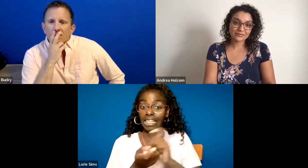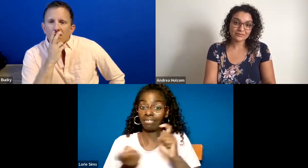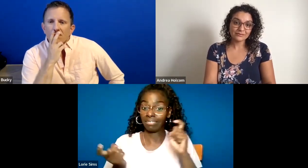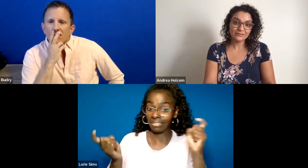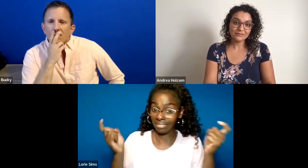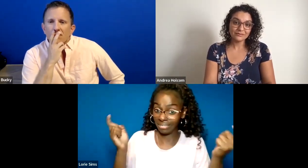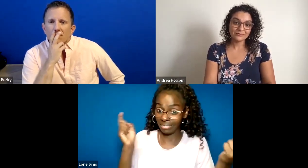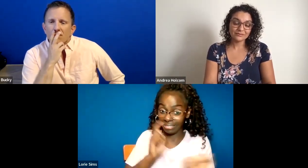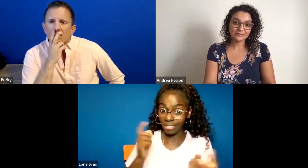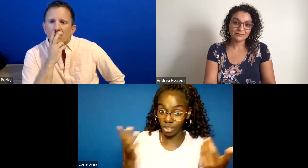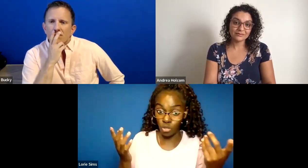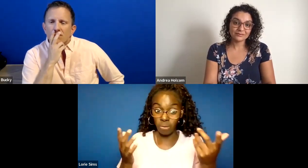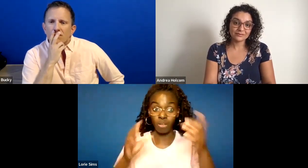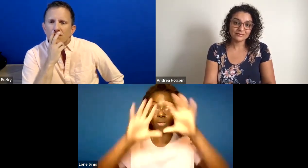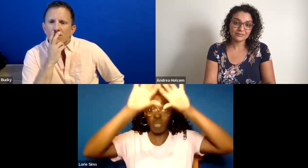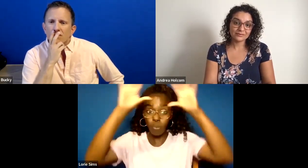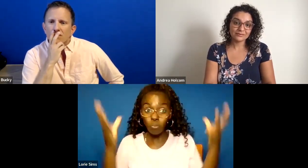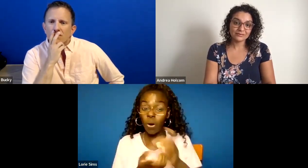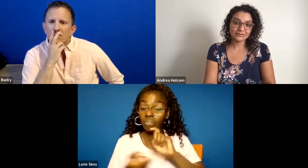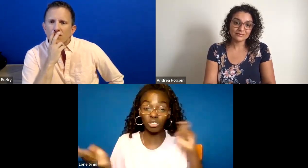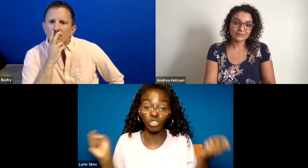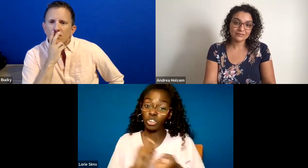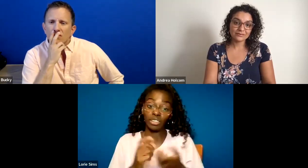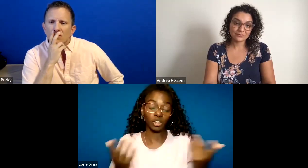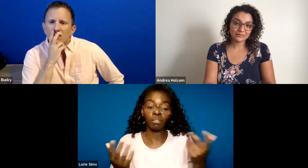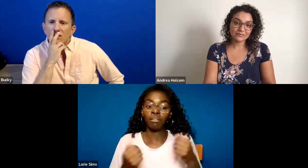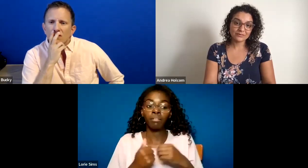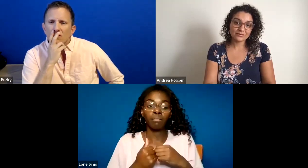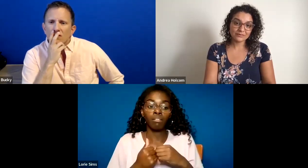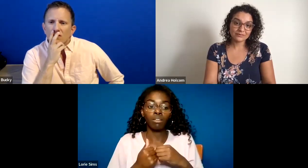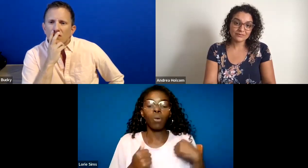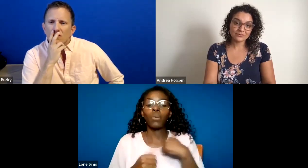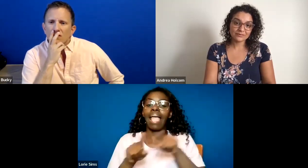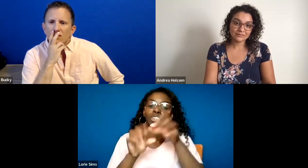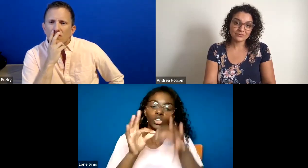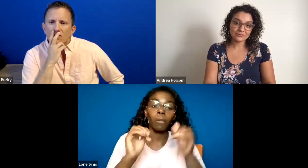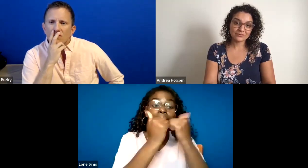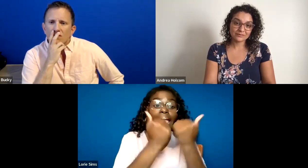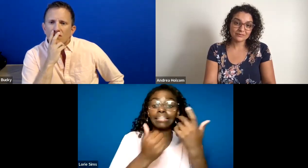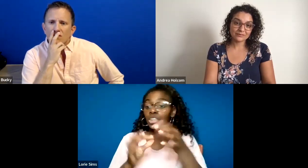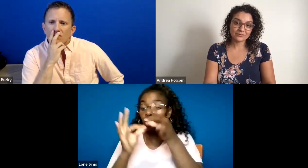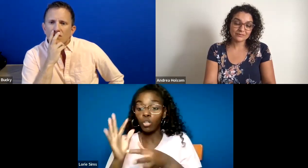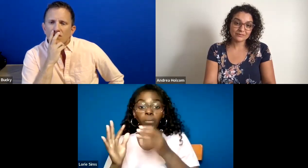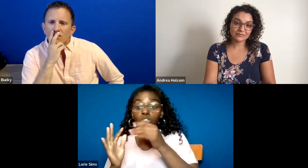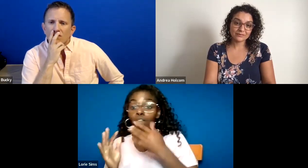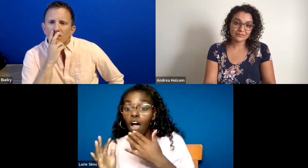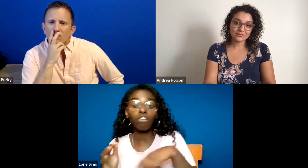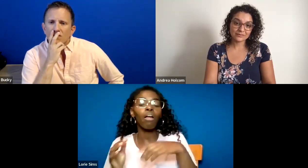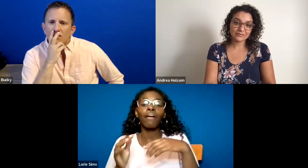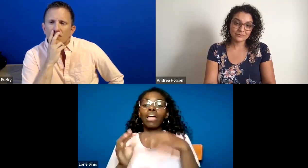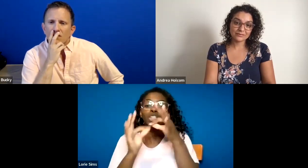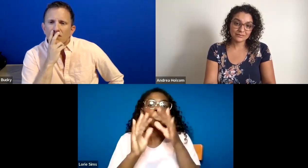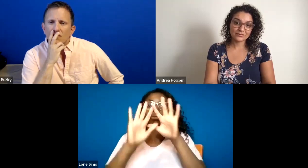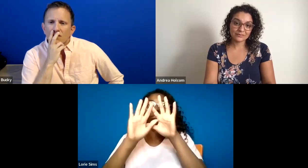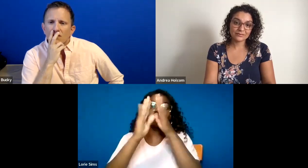We all have to keep in the back of our minds that times are changing. The world as a whole is changing. We as interpreters,